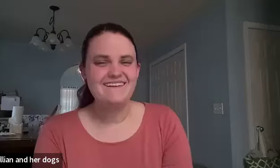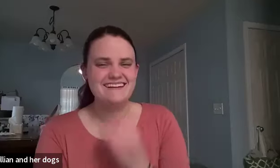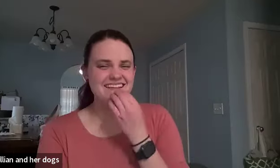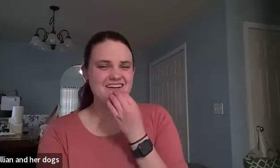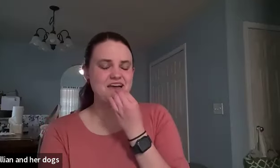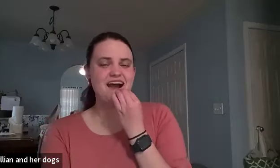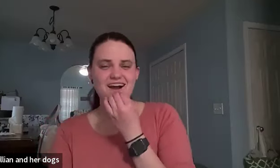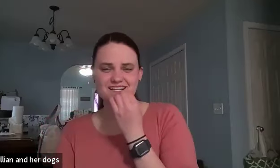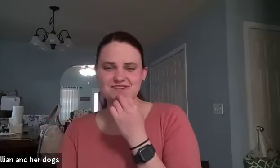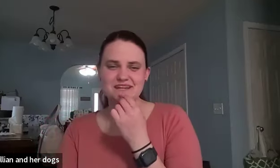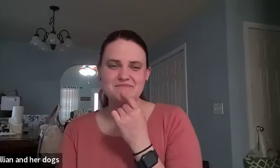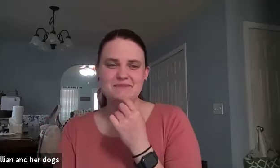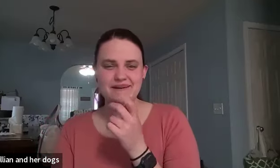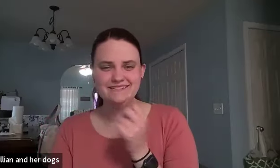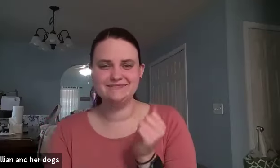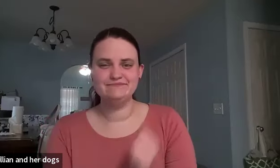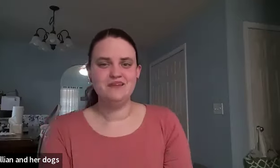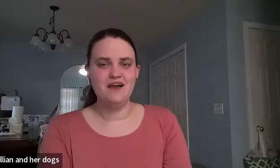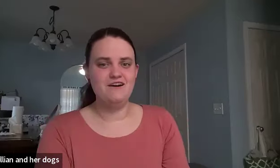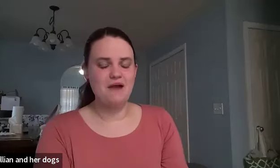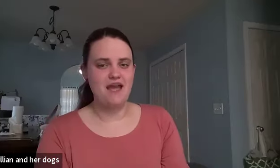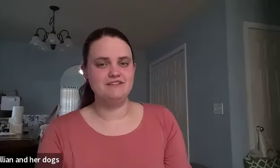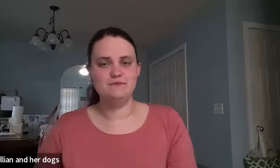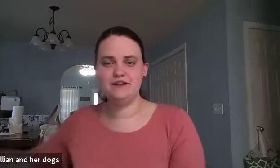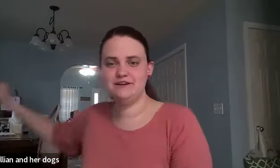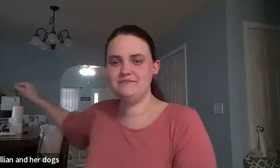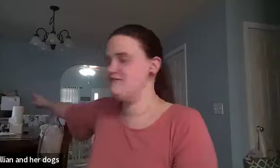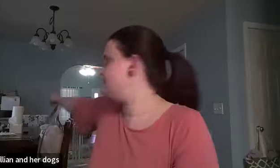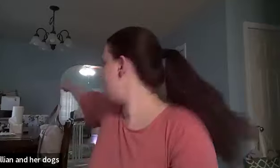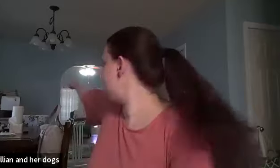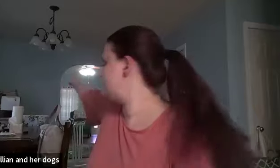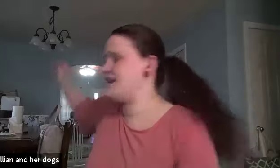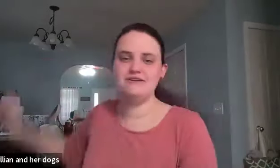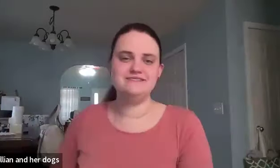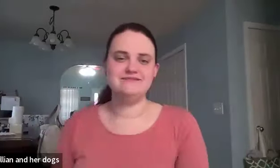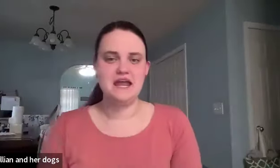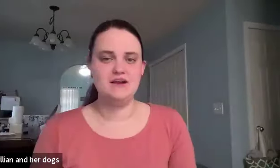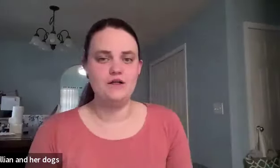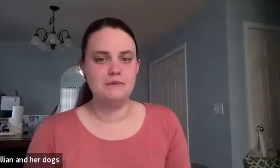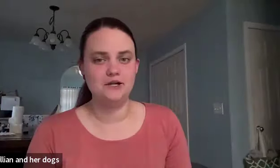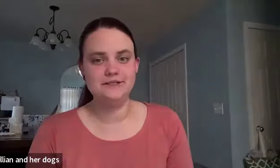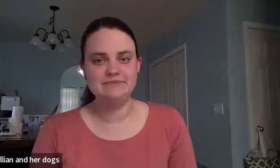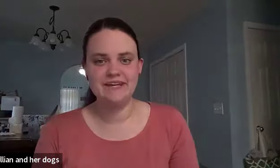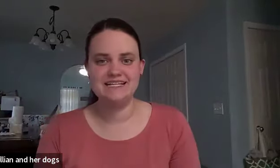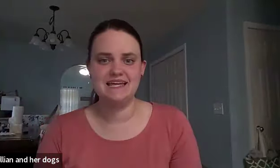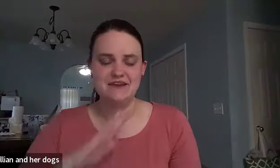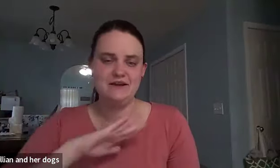Oh, I love that. I also name my bugs. I have a spider in my front of my house, and I call him Martin. And I say there,